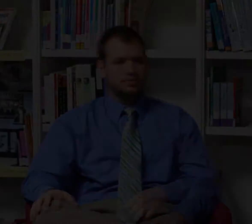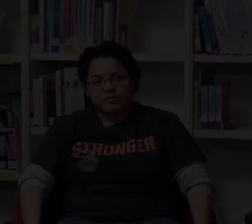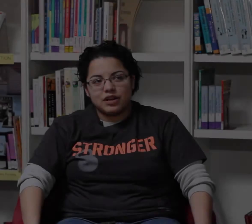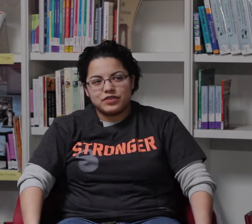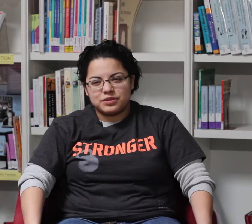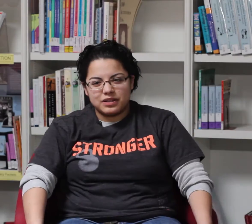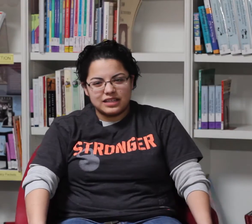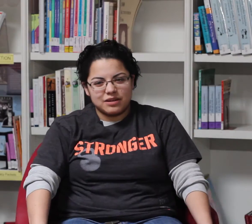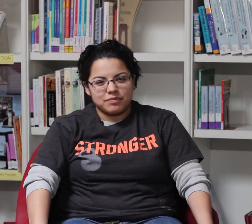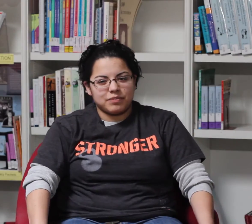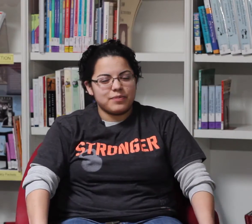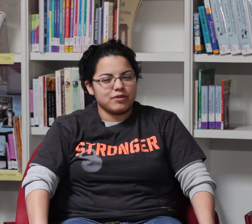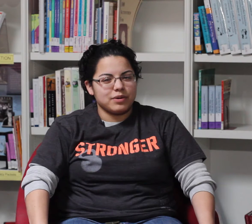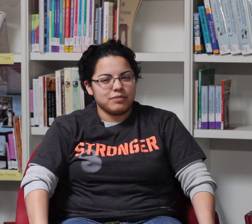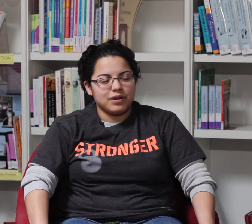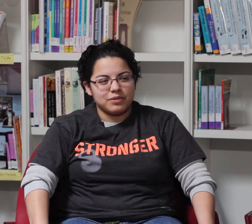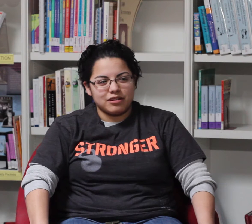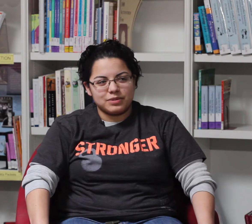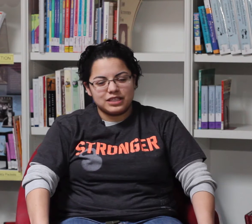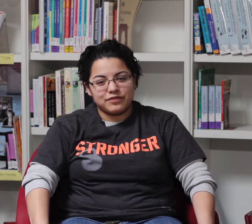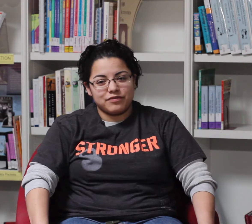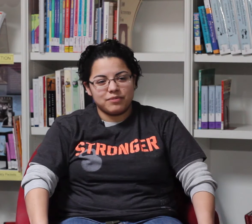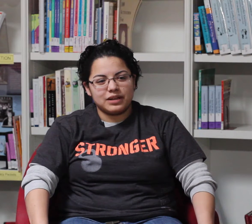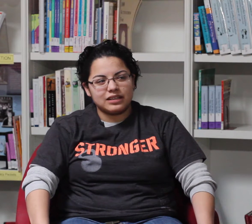When I first realized that people were maybe a little bit different from me,